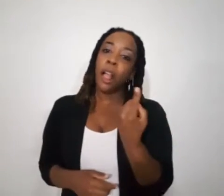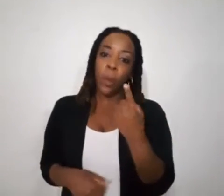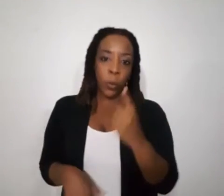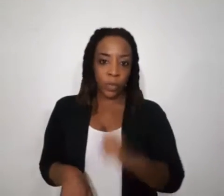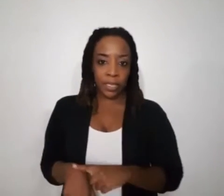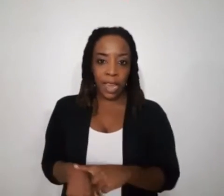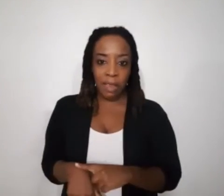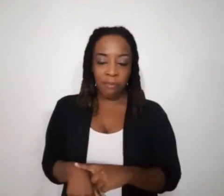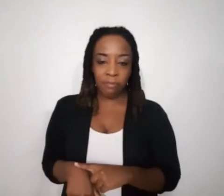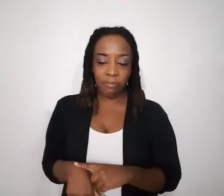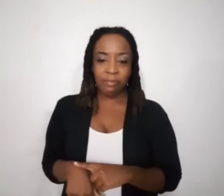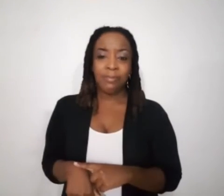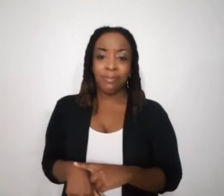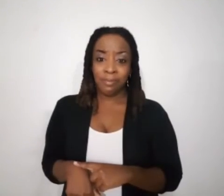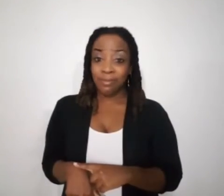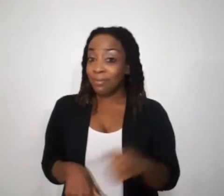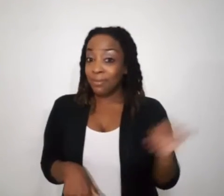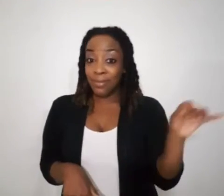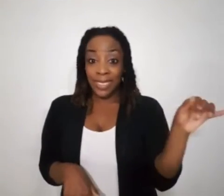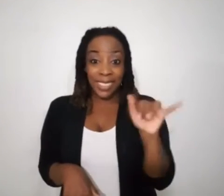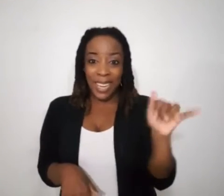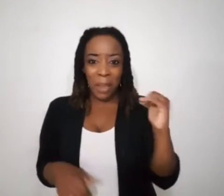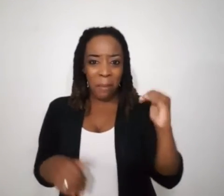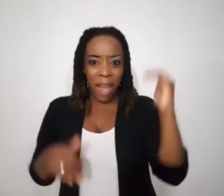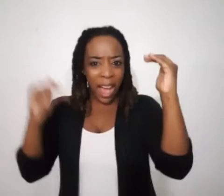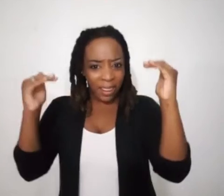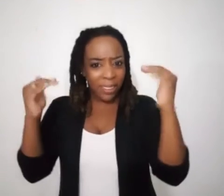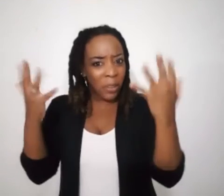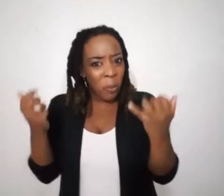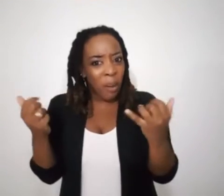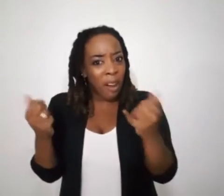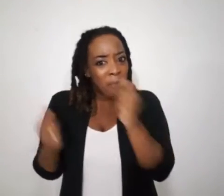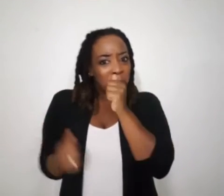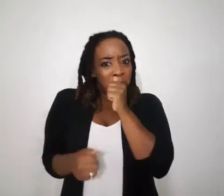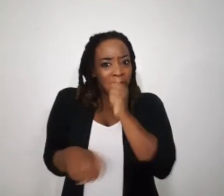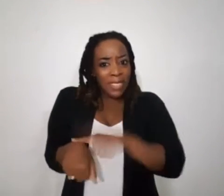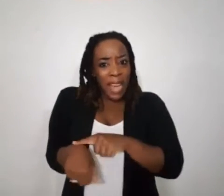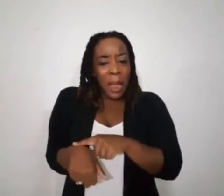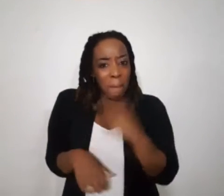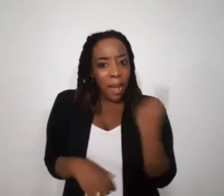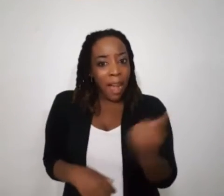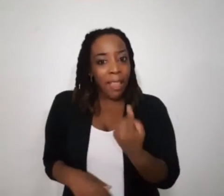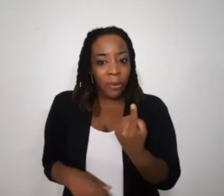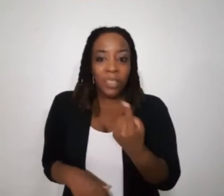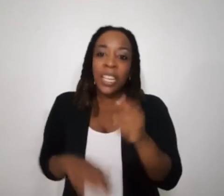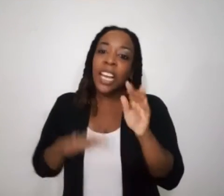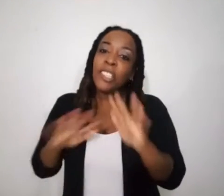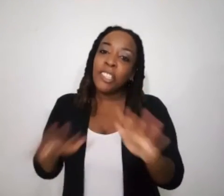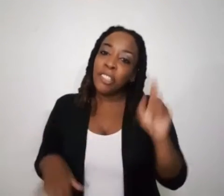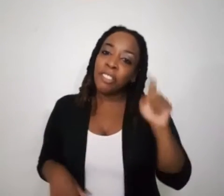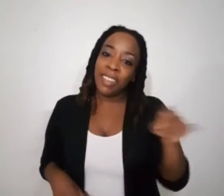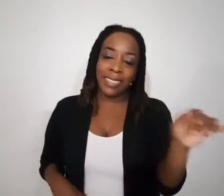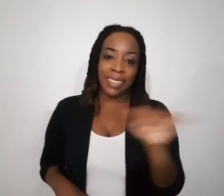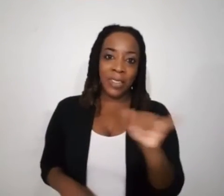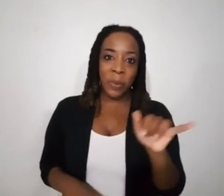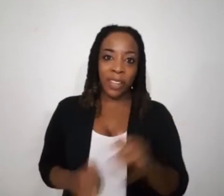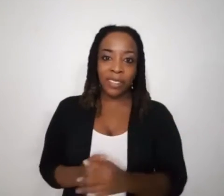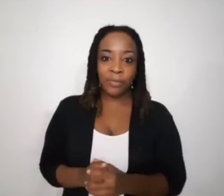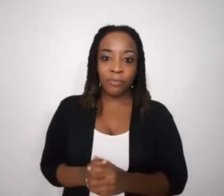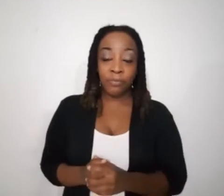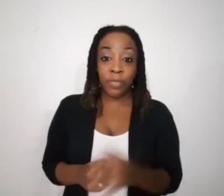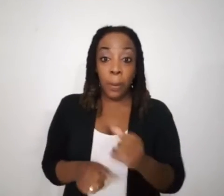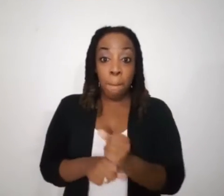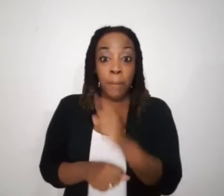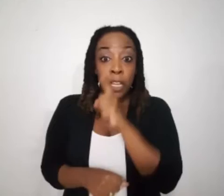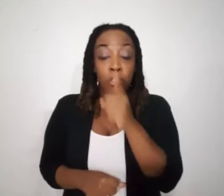to be alone, children need that time too. So make sure you, in your home schedule, you put